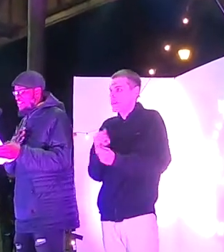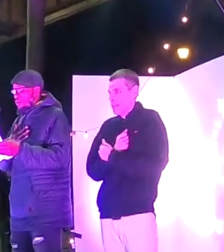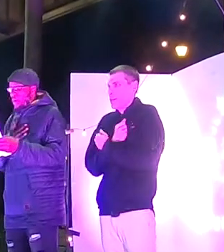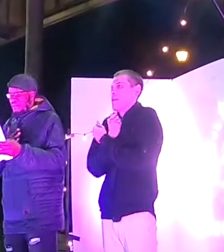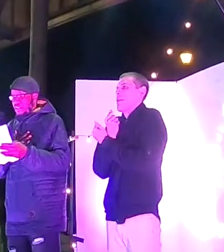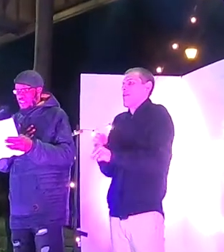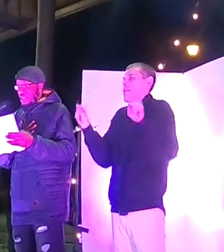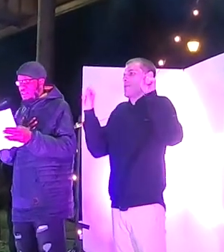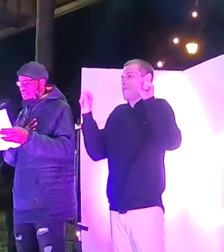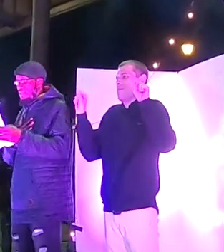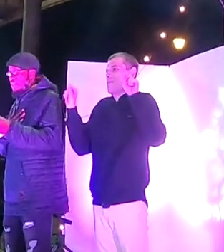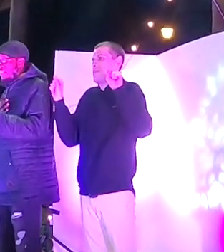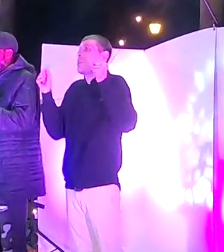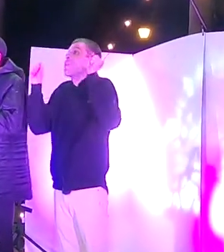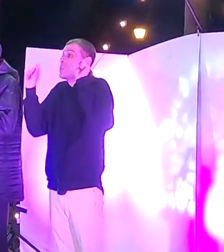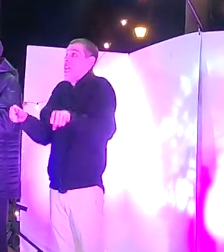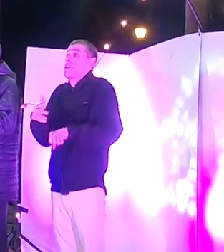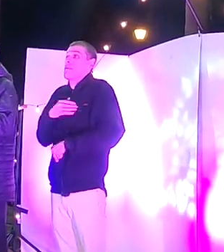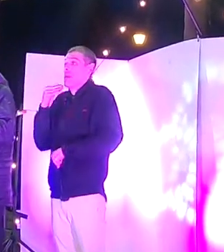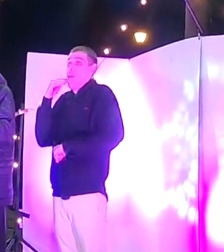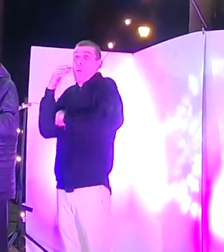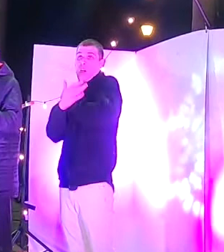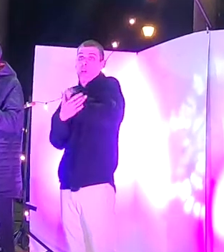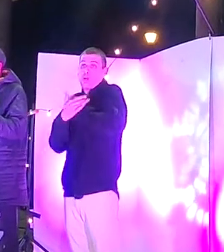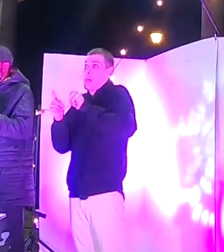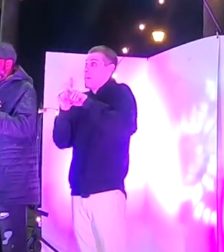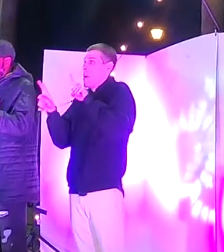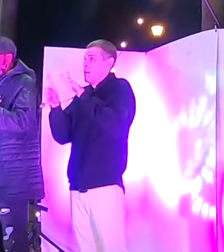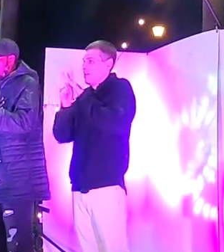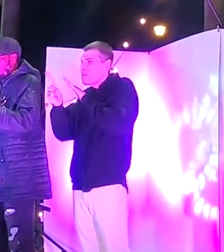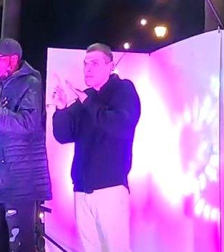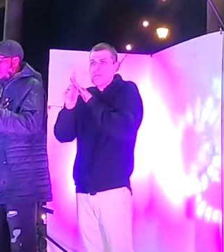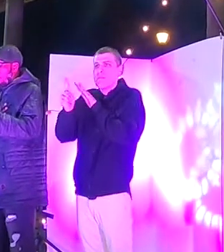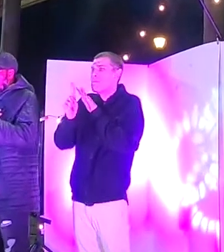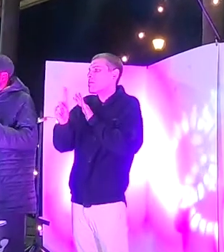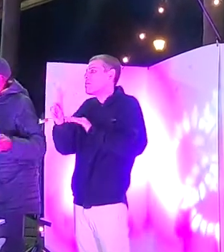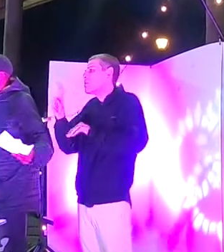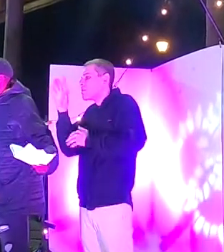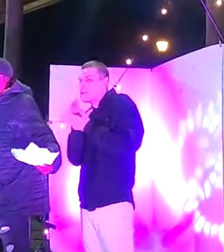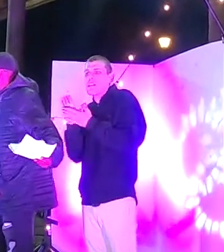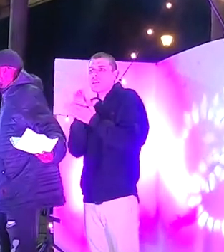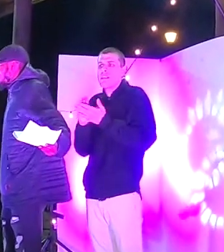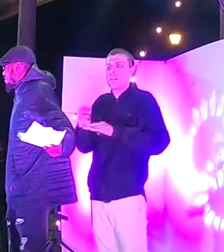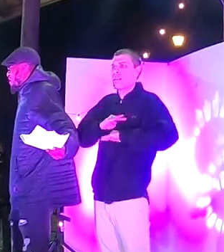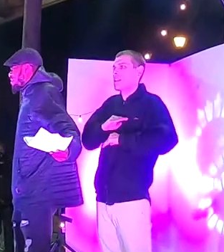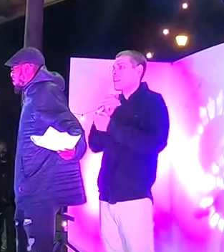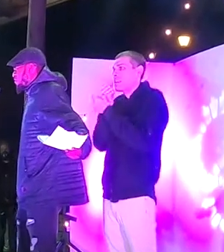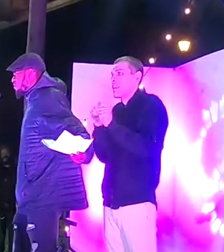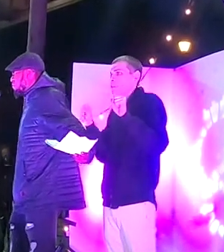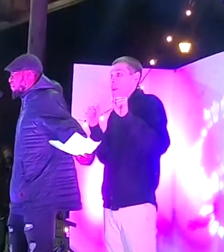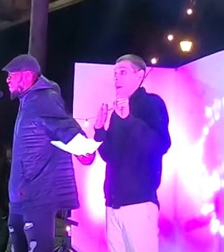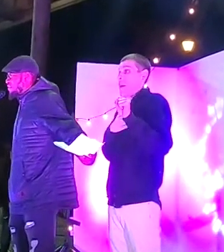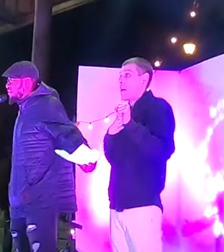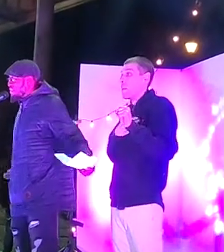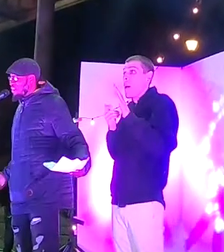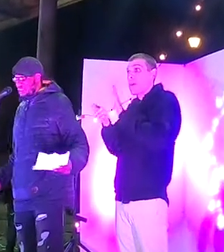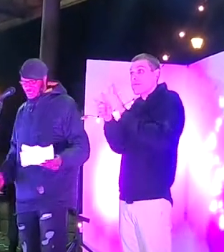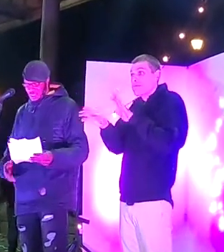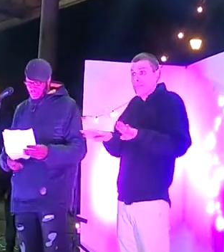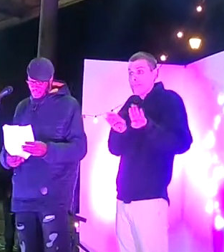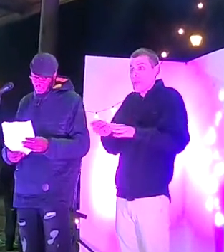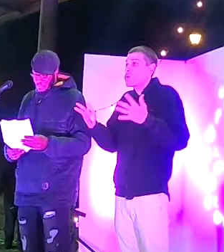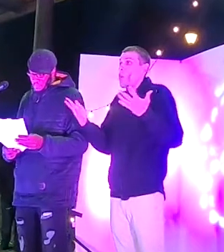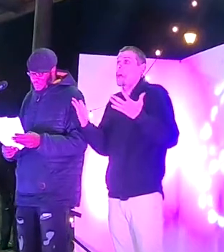The domestic refugee, seeking asylum in my own country. My only crime is exercising my freedom of speech.